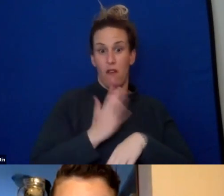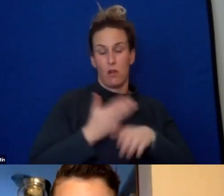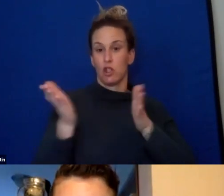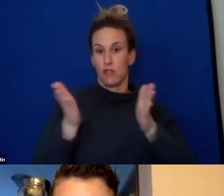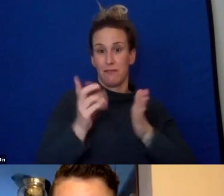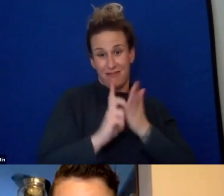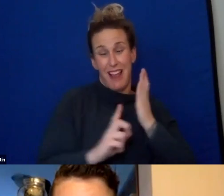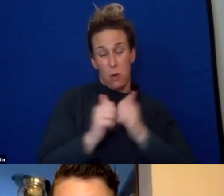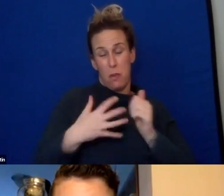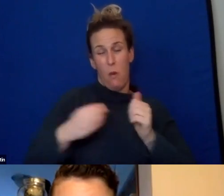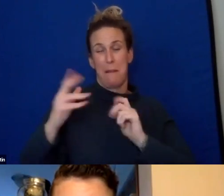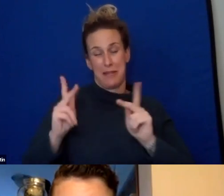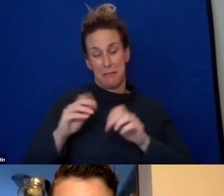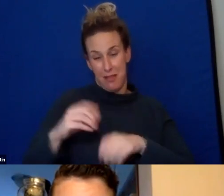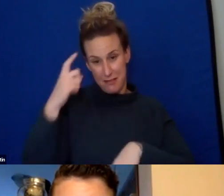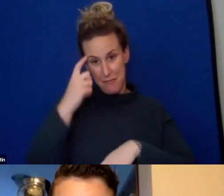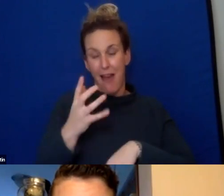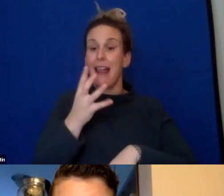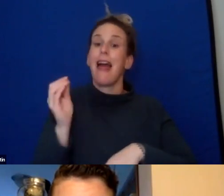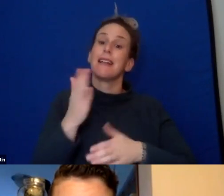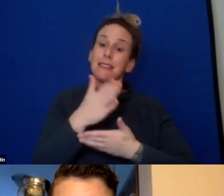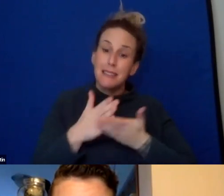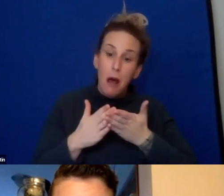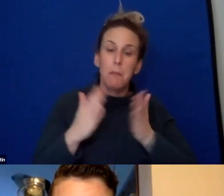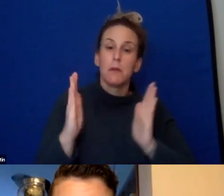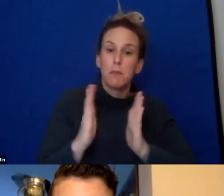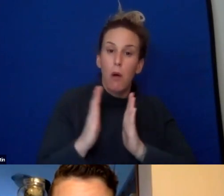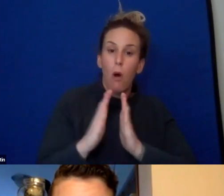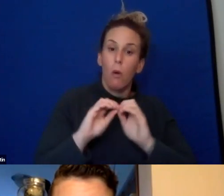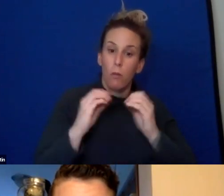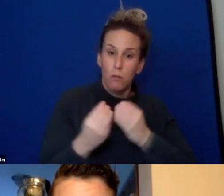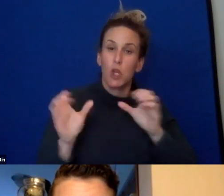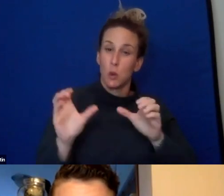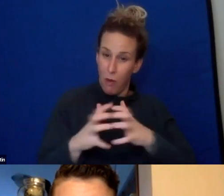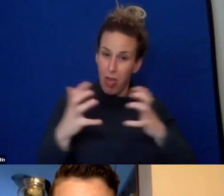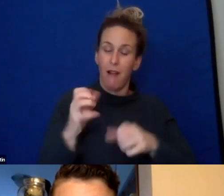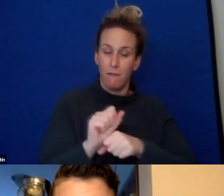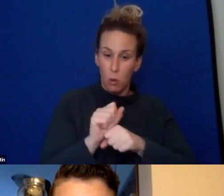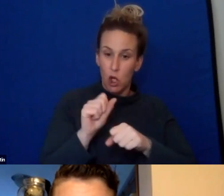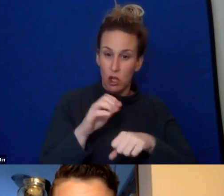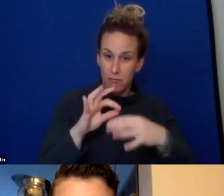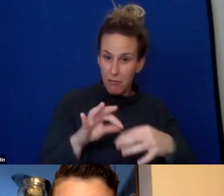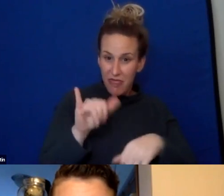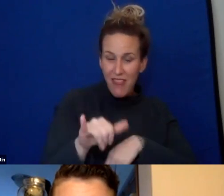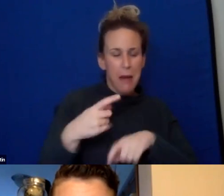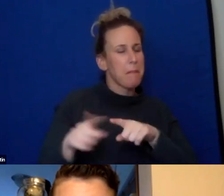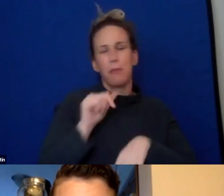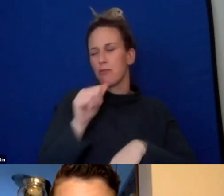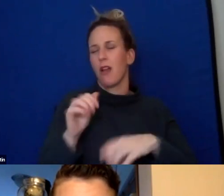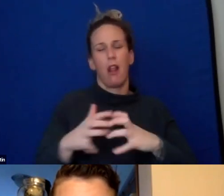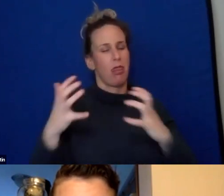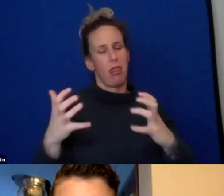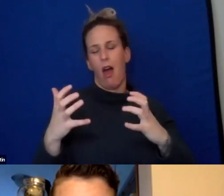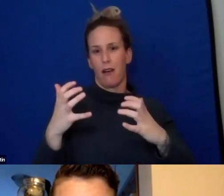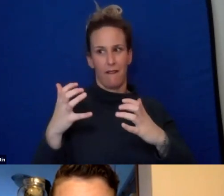and i know that there are some small organizations doing lots of work around this uh but there's not a lot of uh of